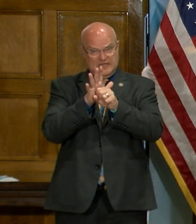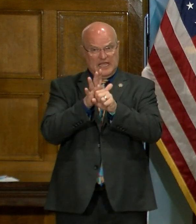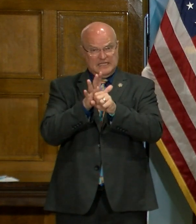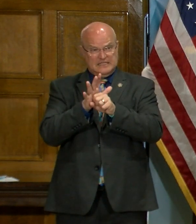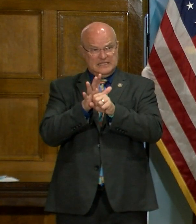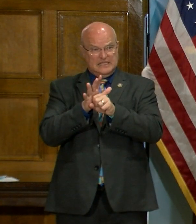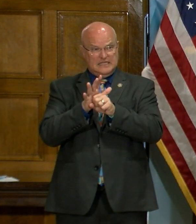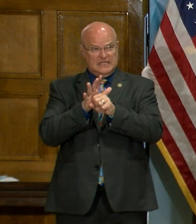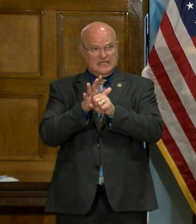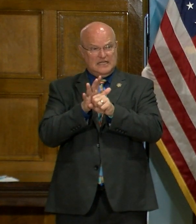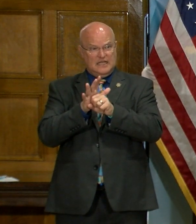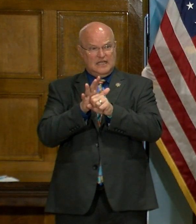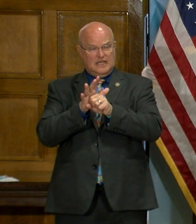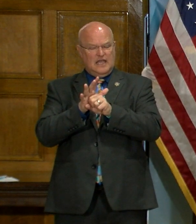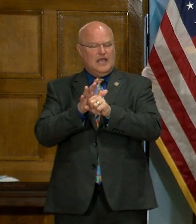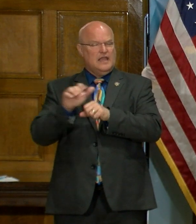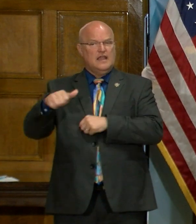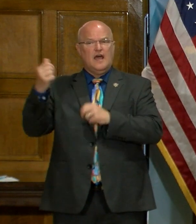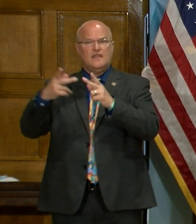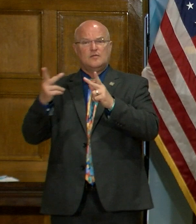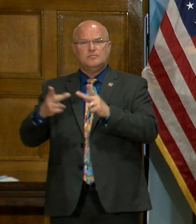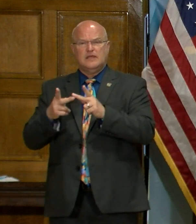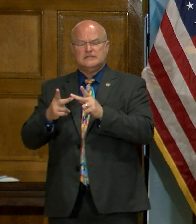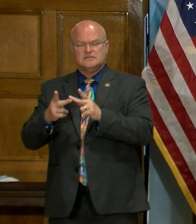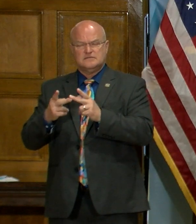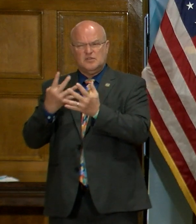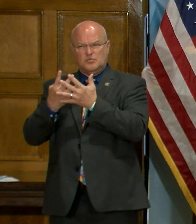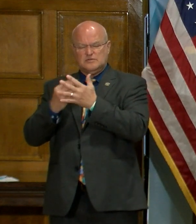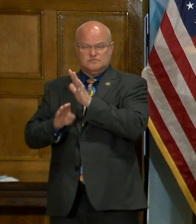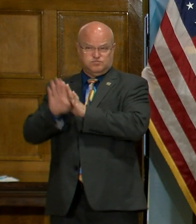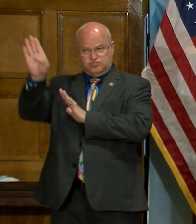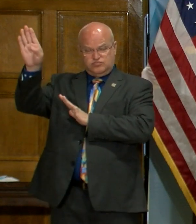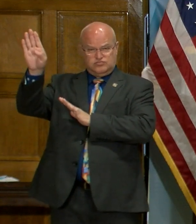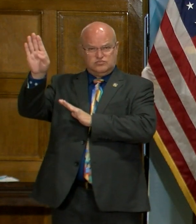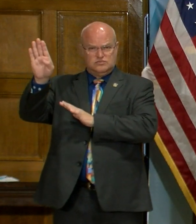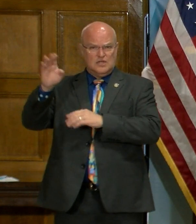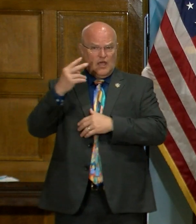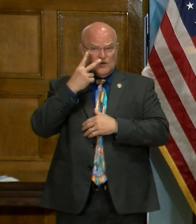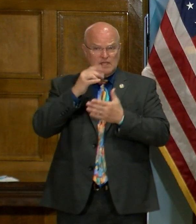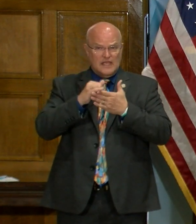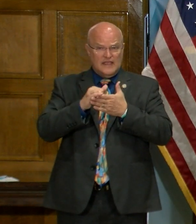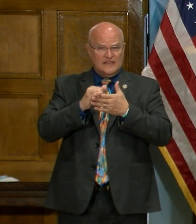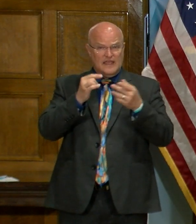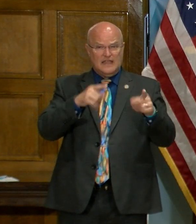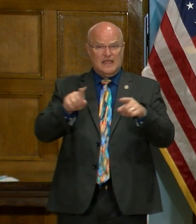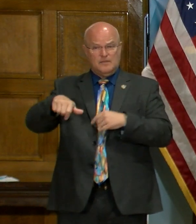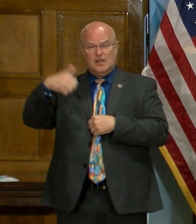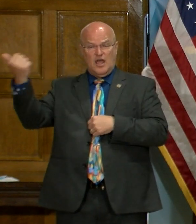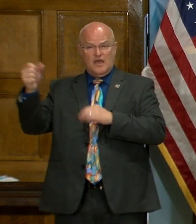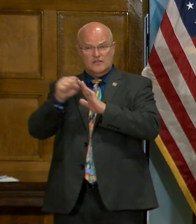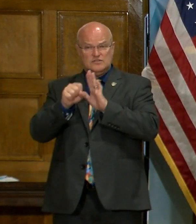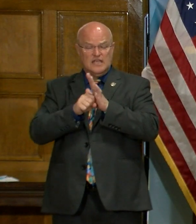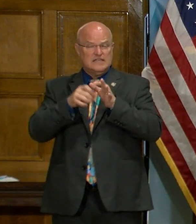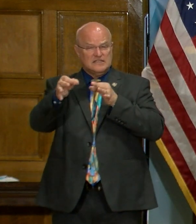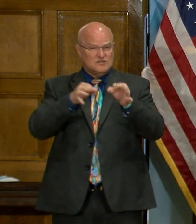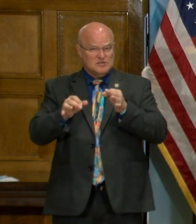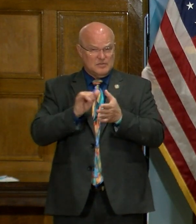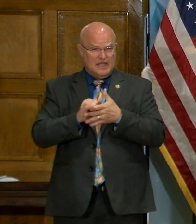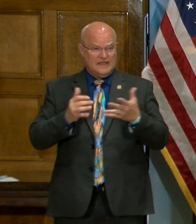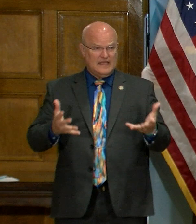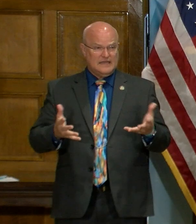COVID-19, but it has been sky high among the prison population? Have we seen that phenomenon elsewhere, and can you explain